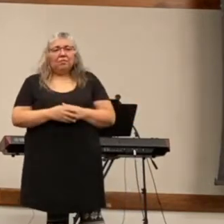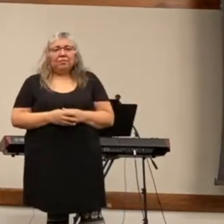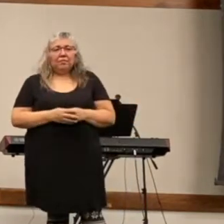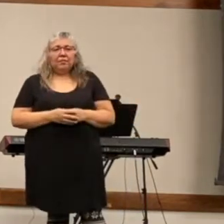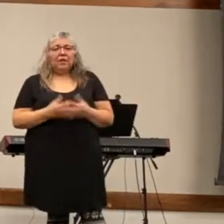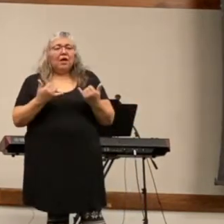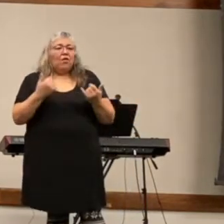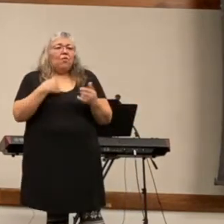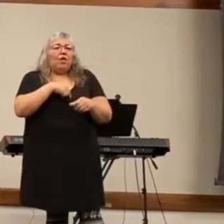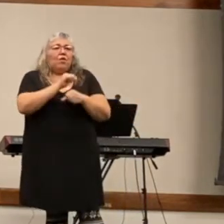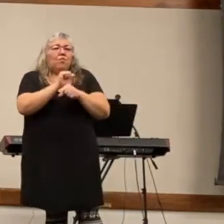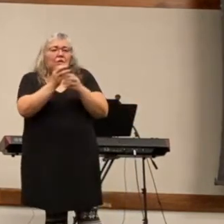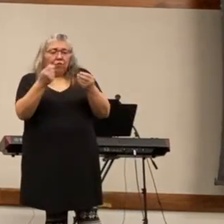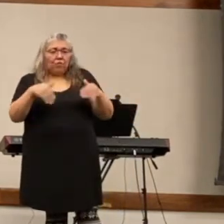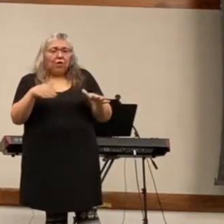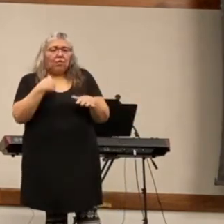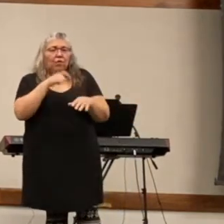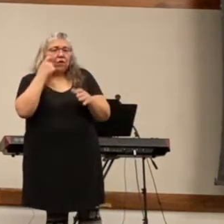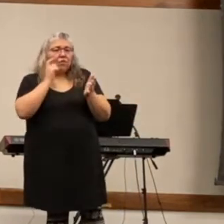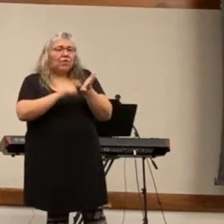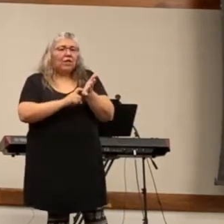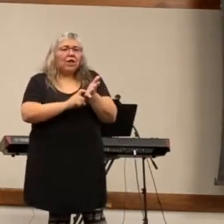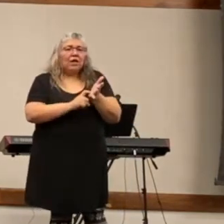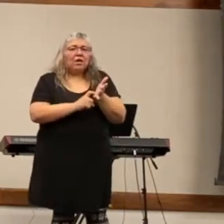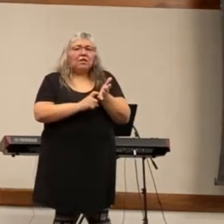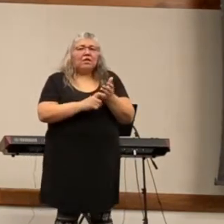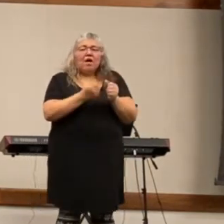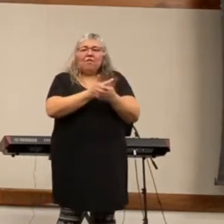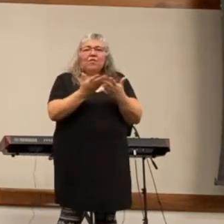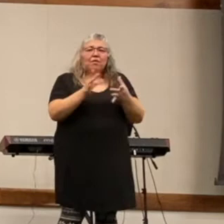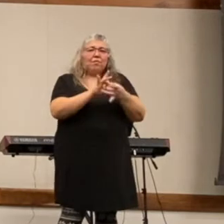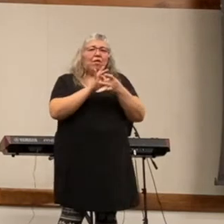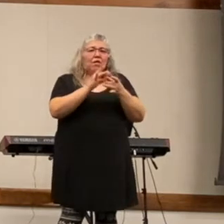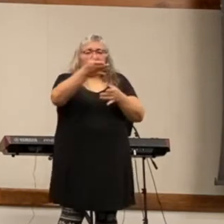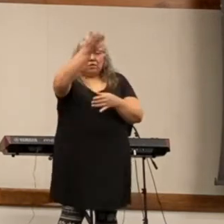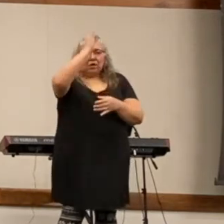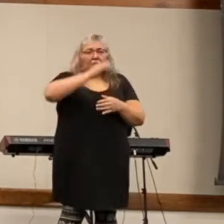see, when we work the ground, we need to realize that everything belongs to God.